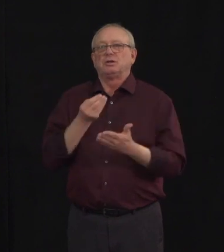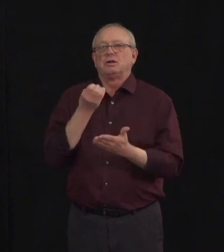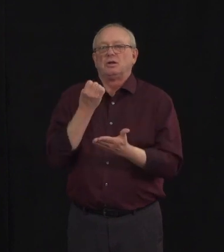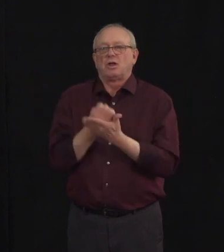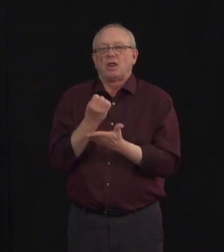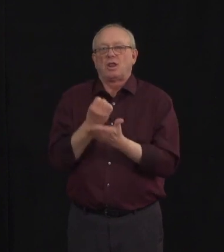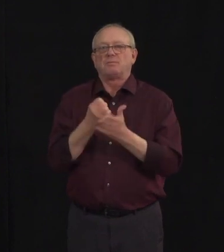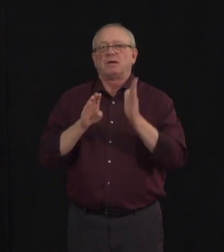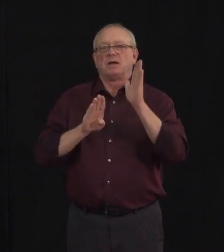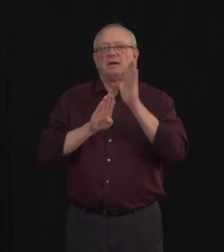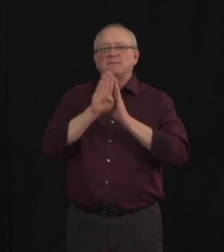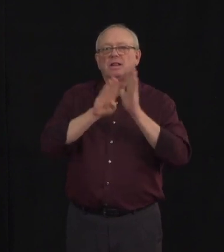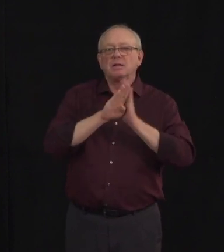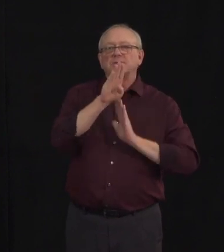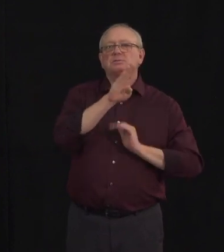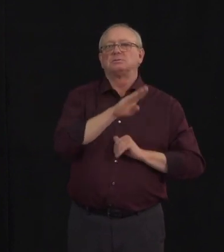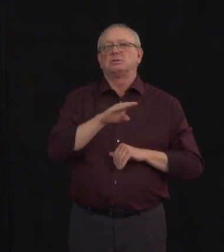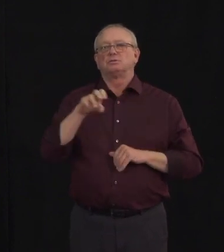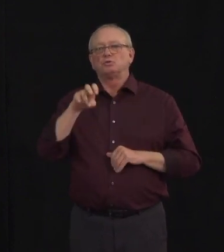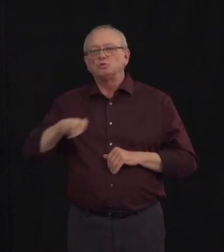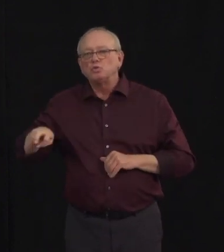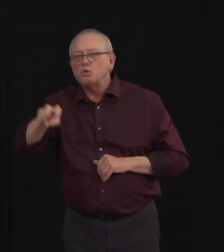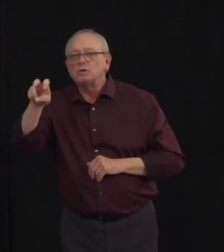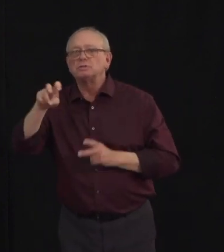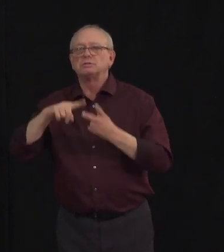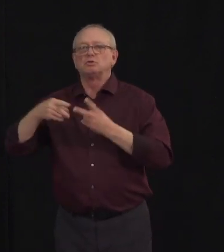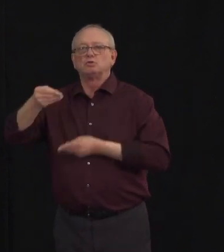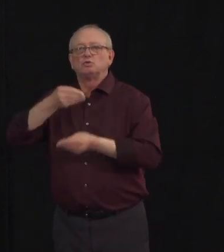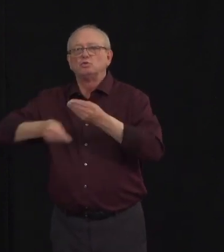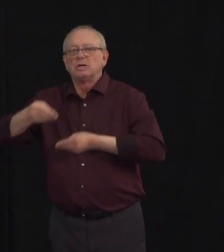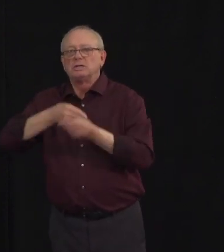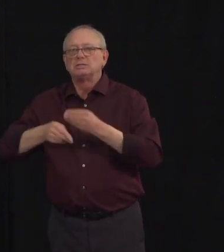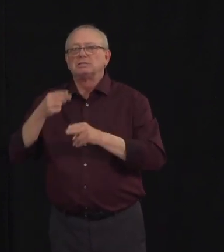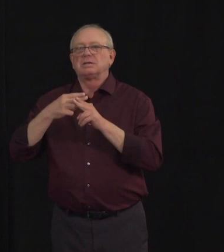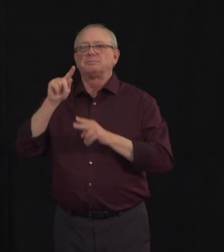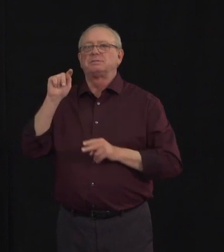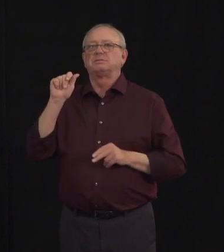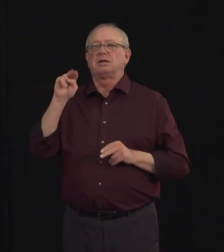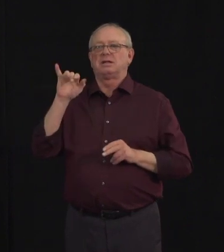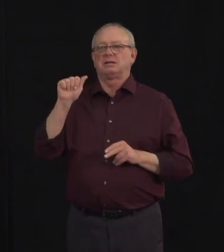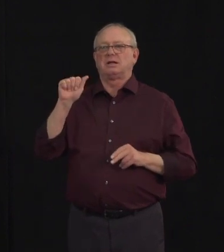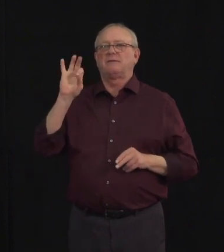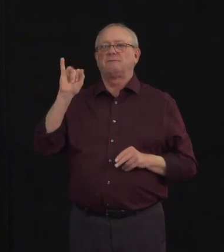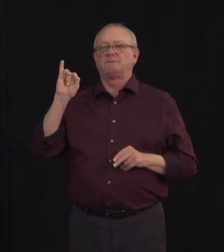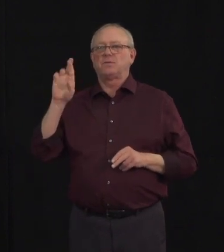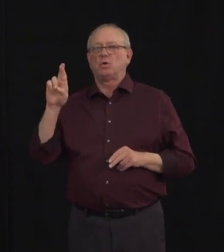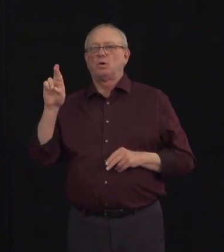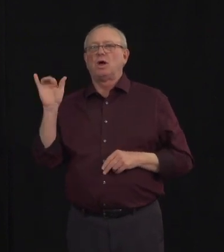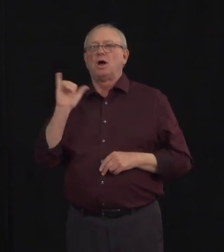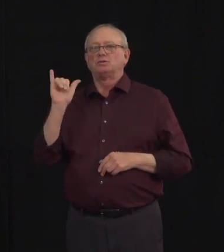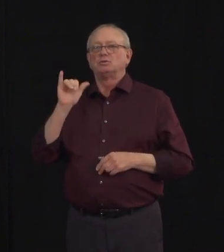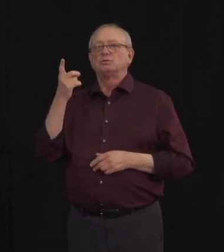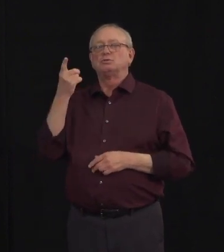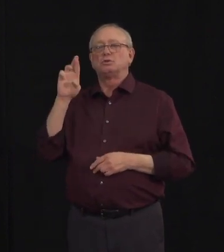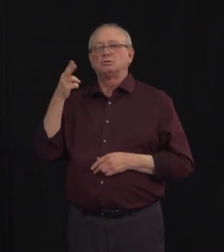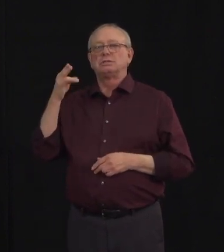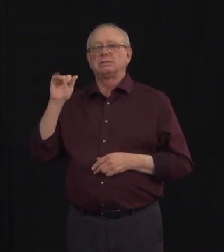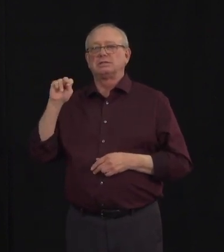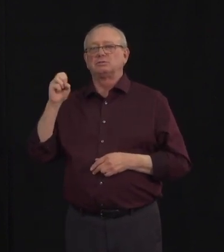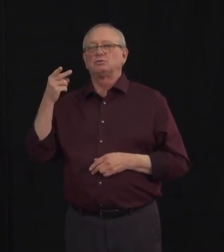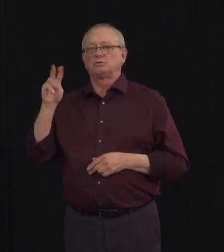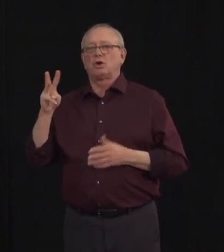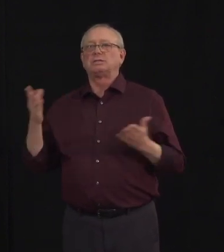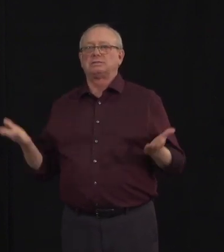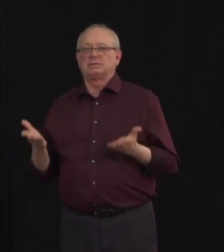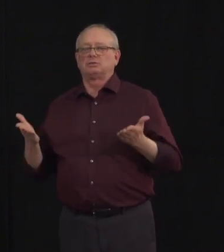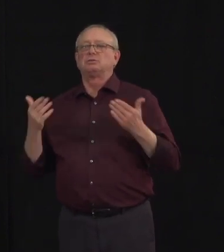Tanya Furr, as well as Dr. Dina Hinshaw, the Chief Medical Officer of Health for Alberta. Minister Furr will provide some brief updates, and then Dr. Hinshaw, and then we'll open the floor